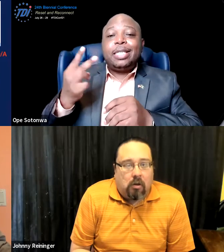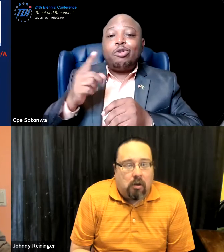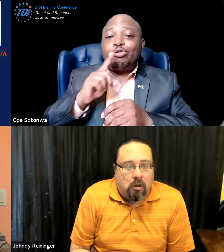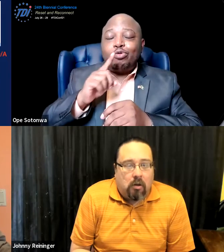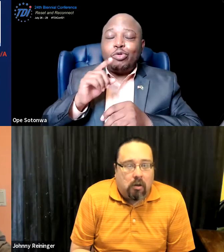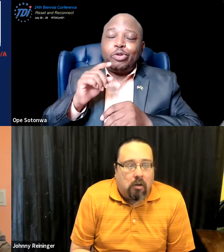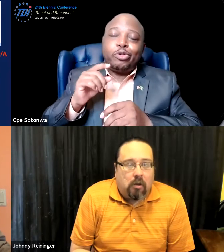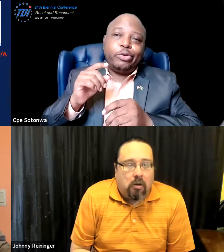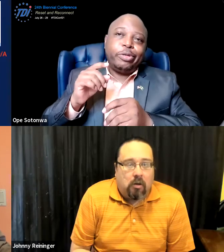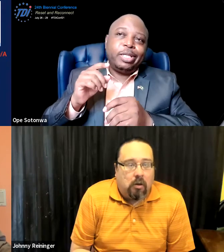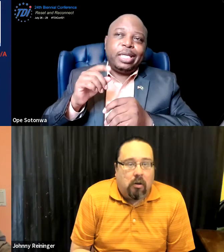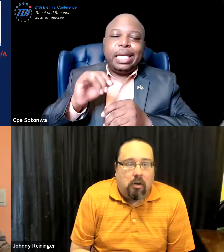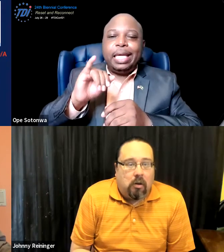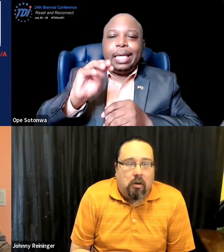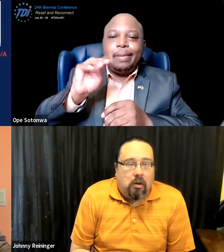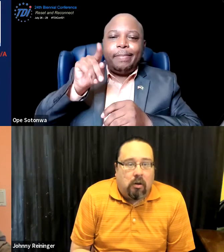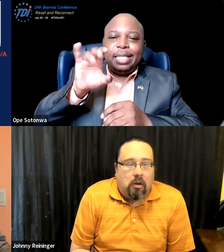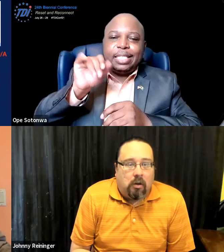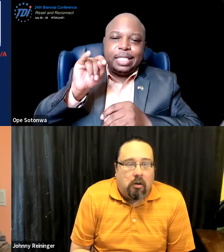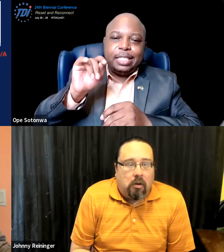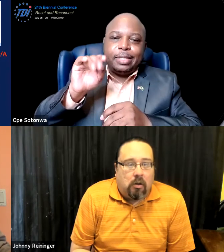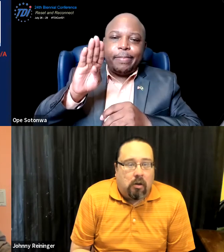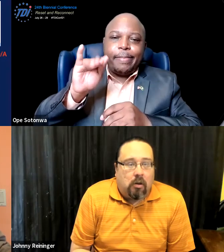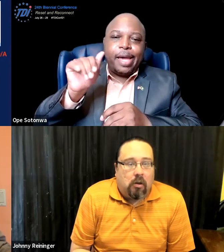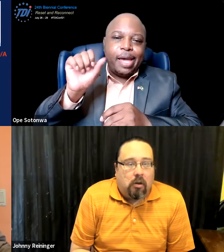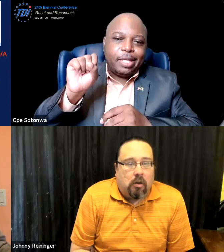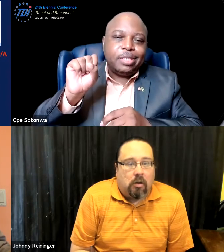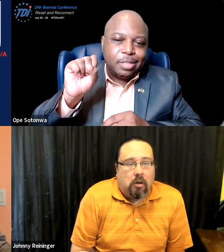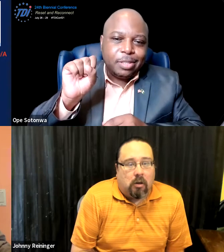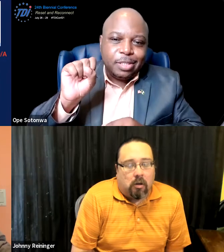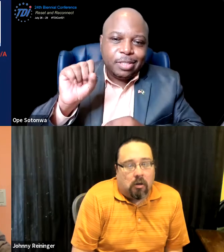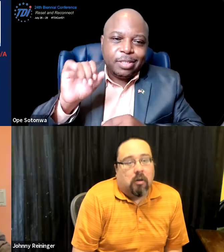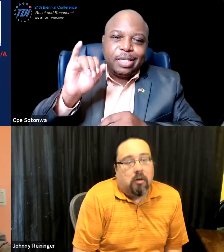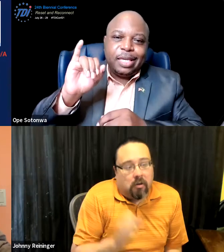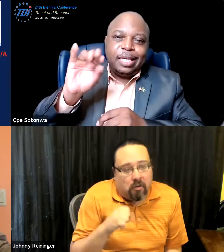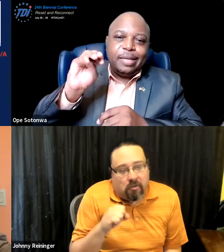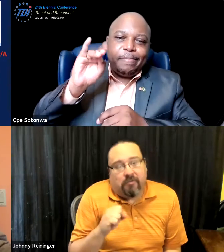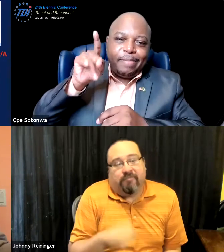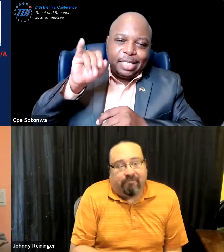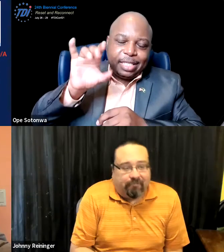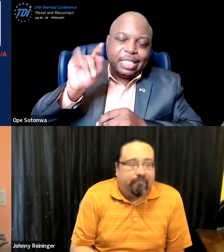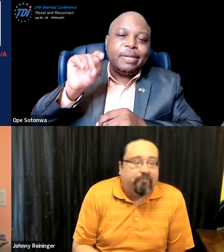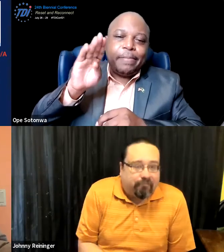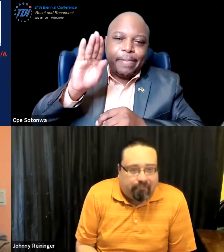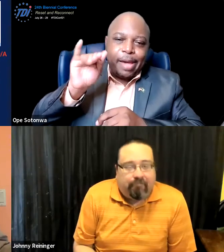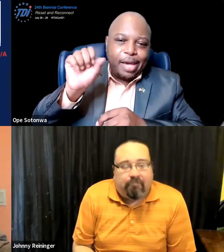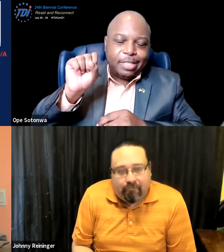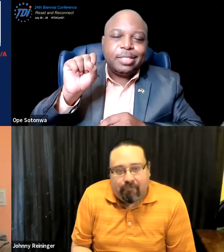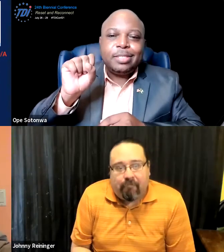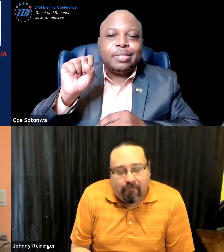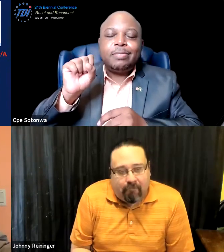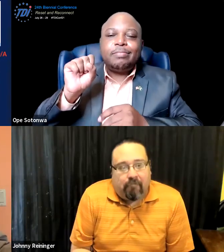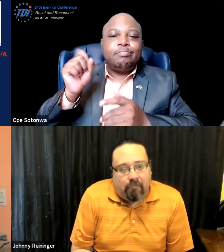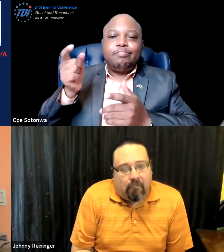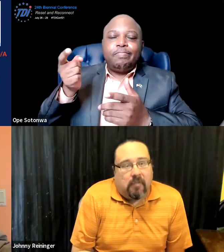for companies. The second thing that is true is the implicit bias, right? Definitely.